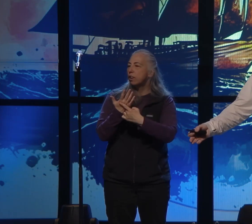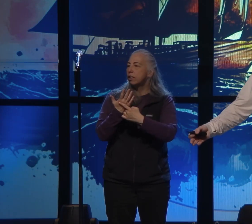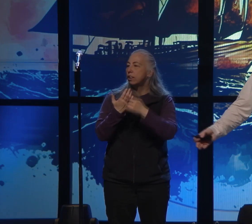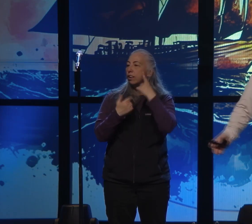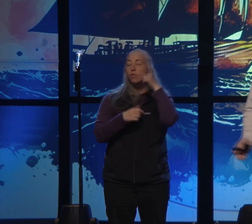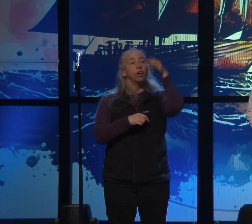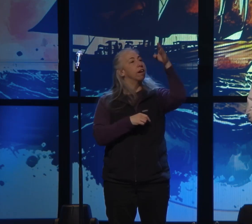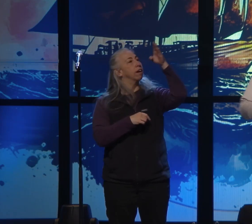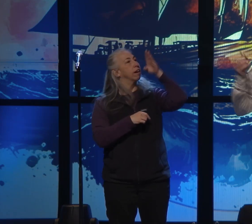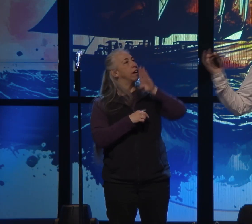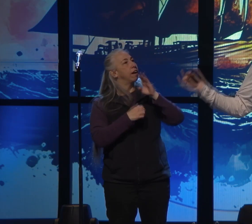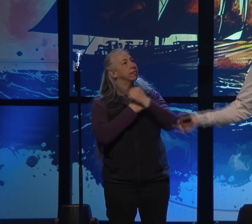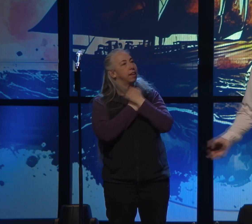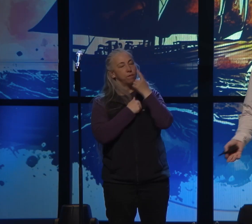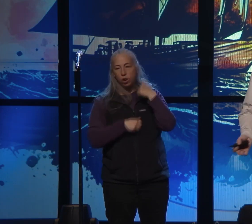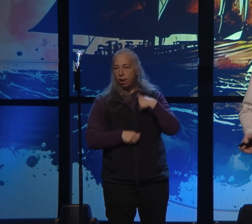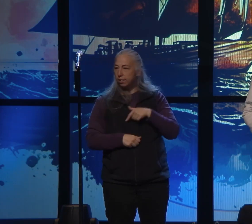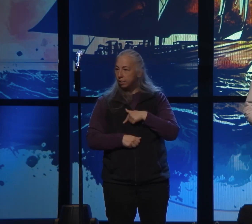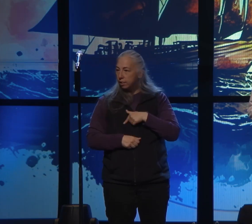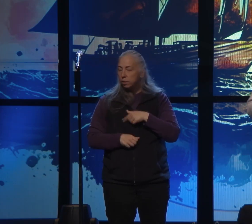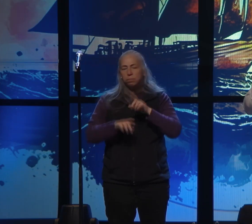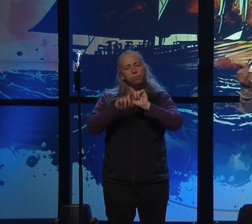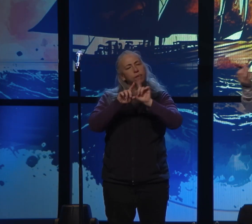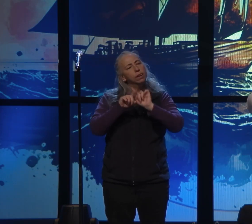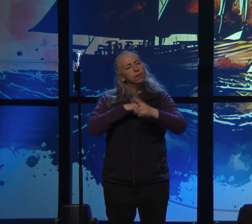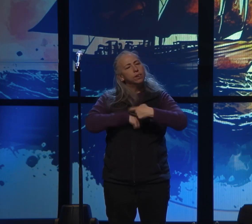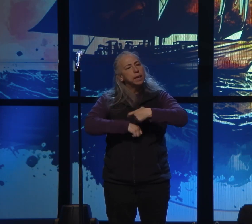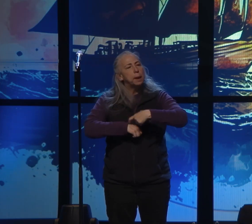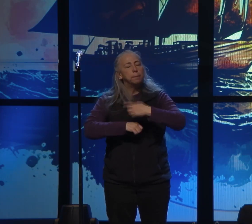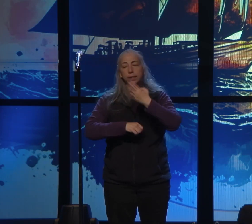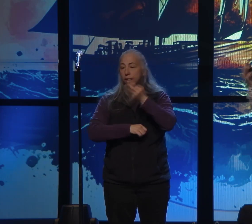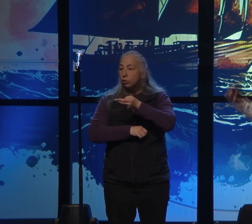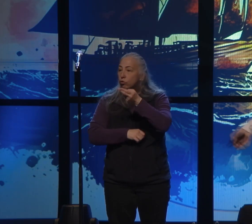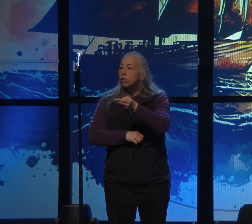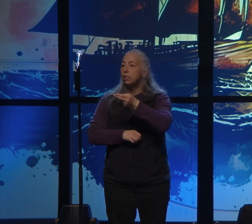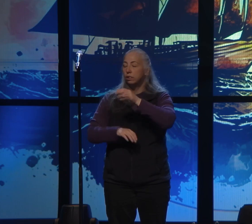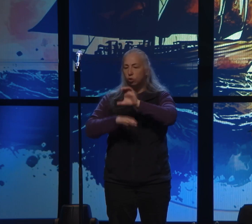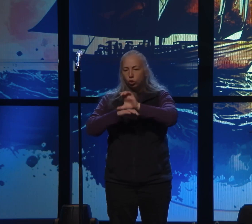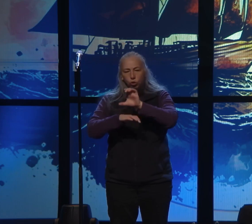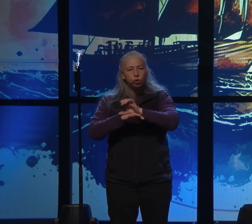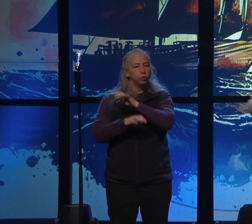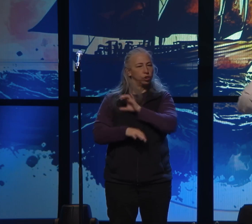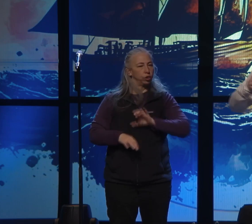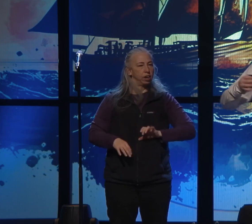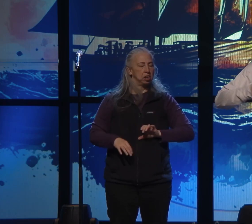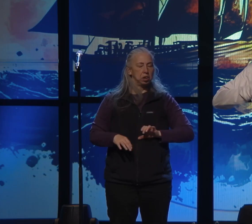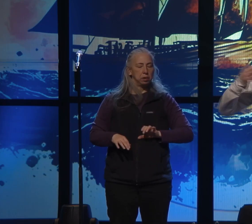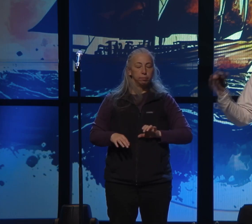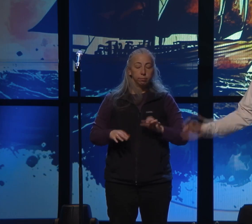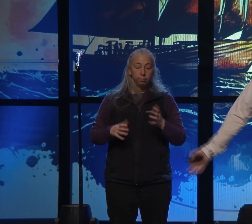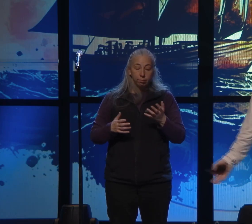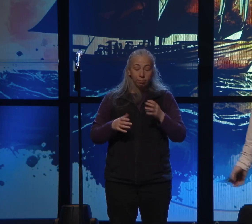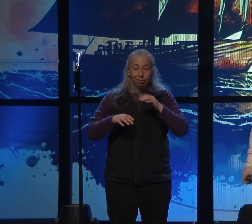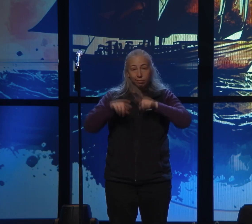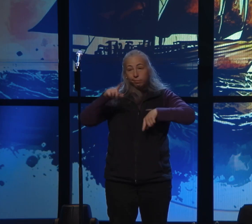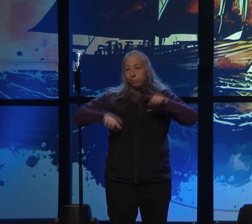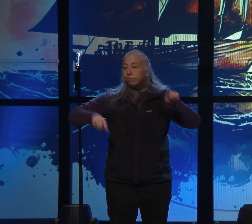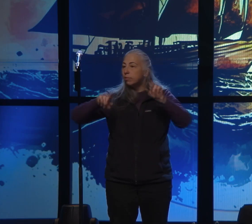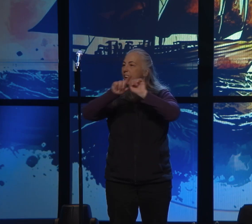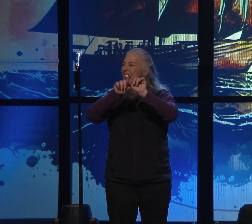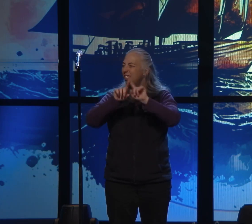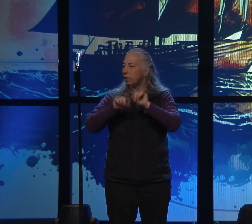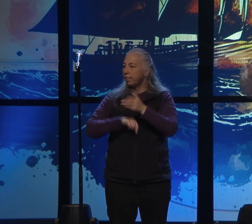us. And at different times in history of the church and of Christianity, it's meant different things. But for our